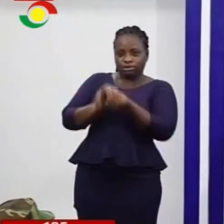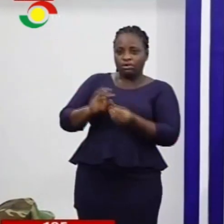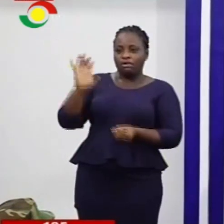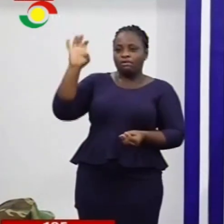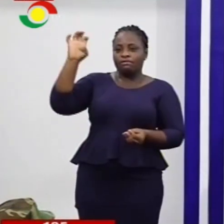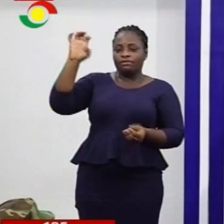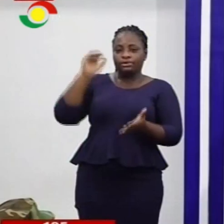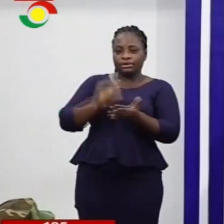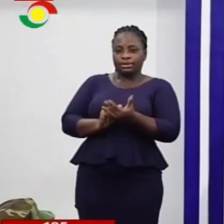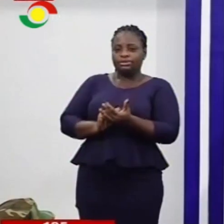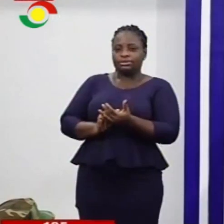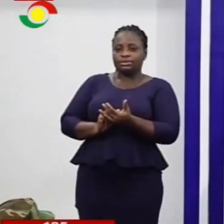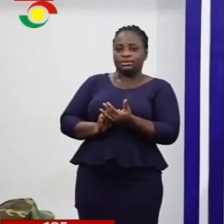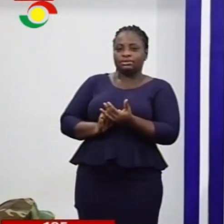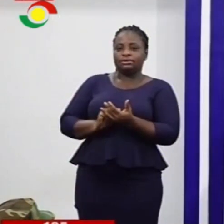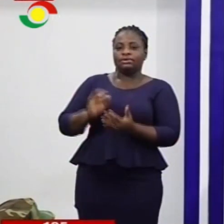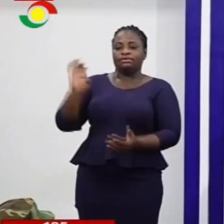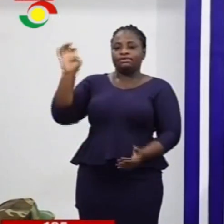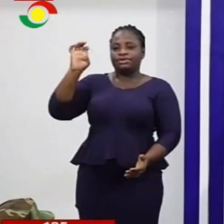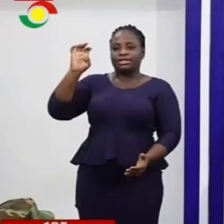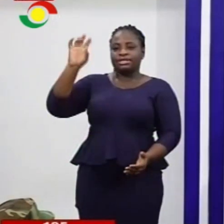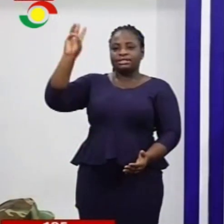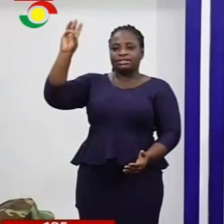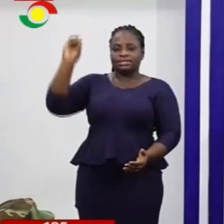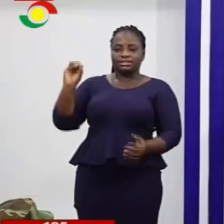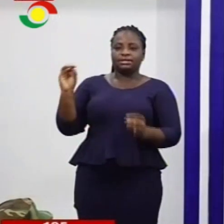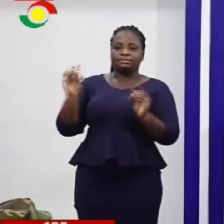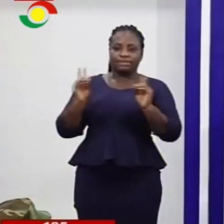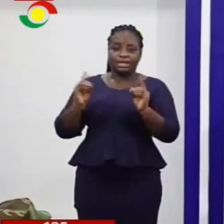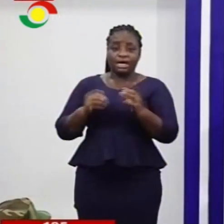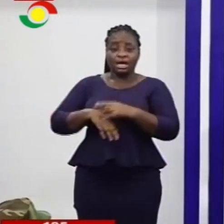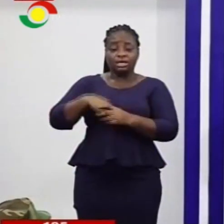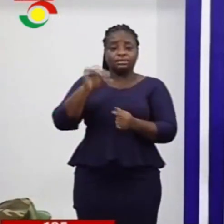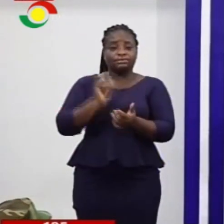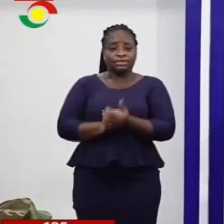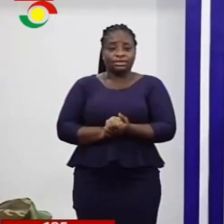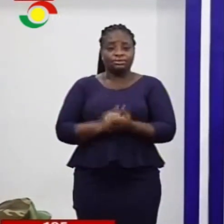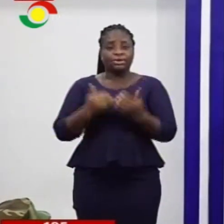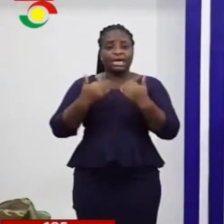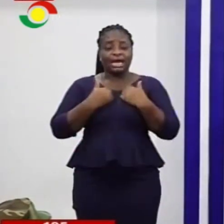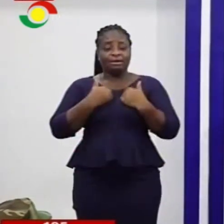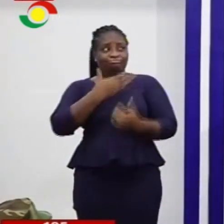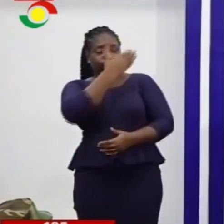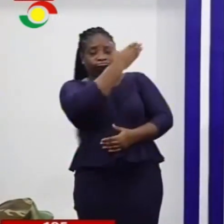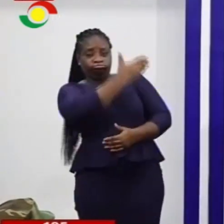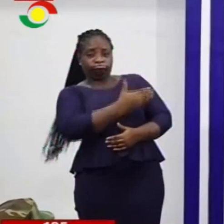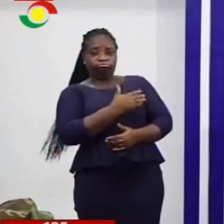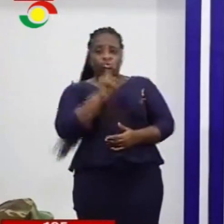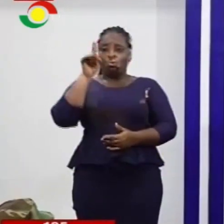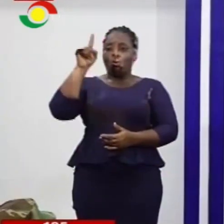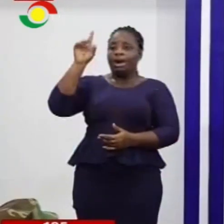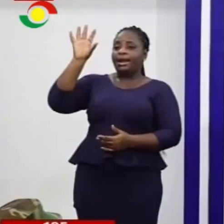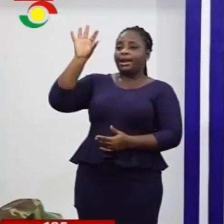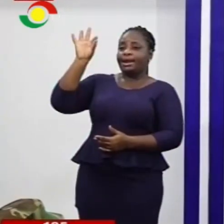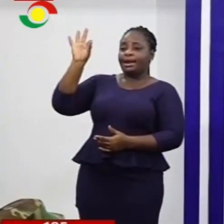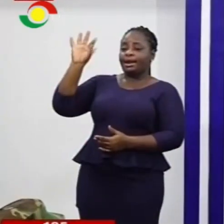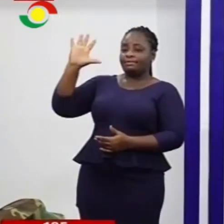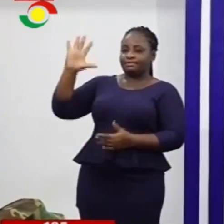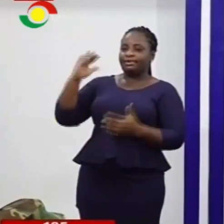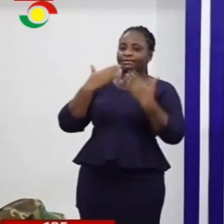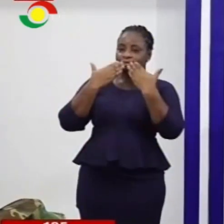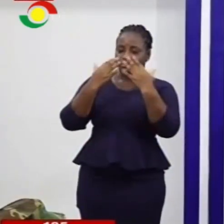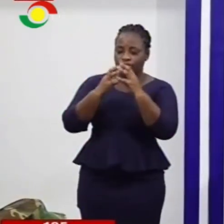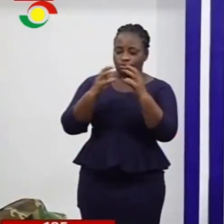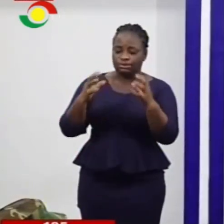4,560 tests have been conducted in the country. Thank you so much. And out of this, the output was what was earlier mentioned. Thank you very